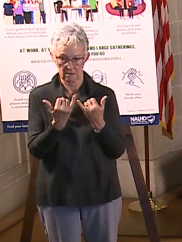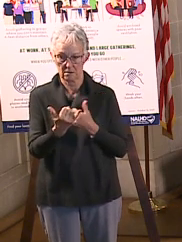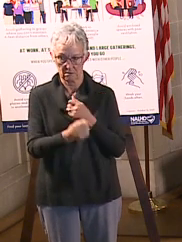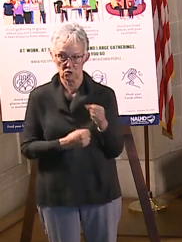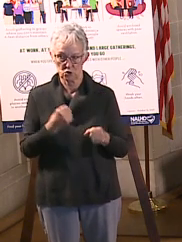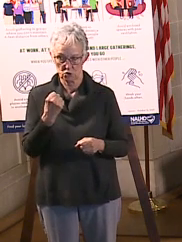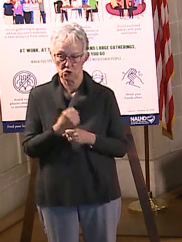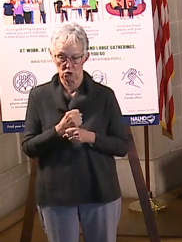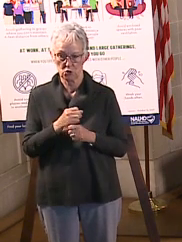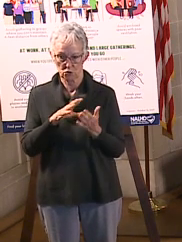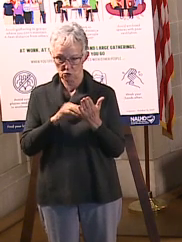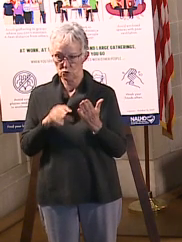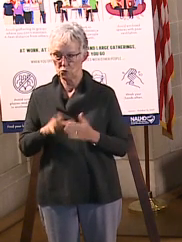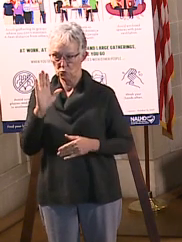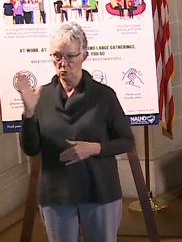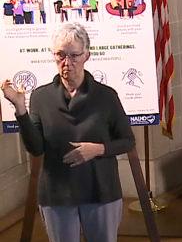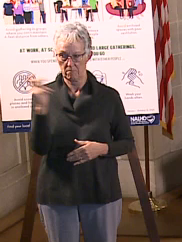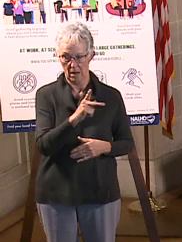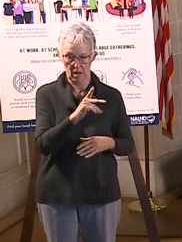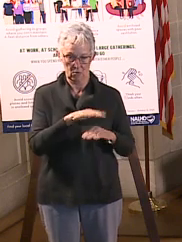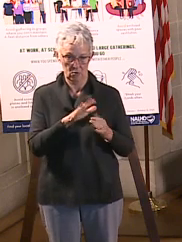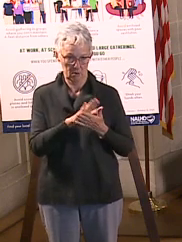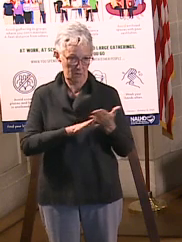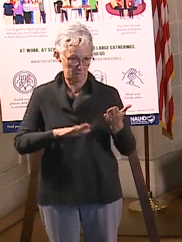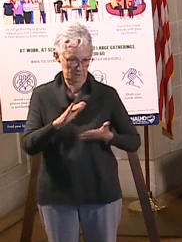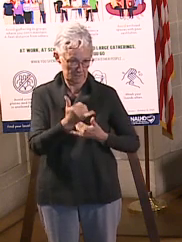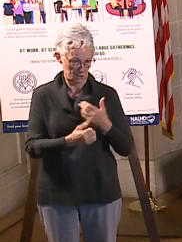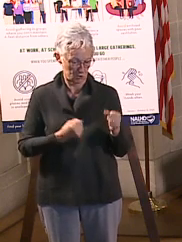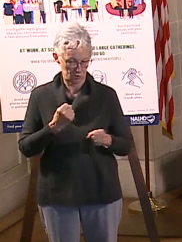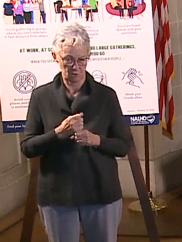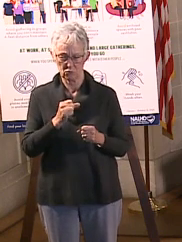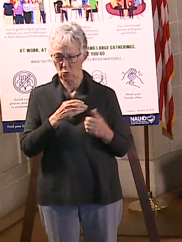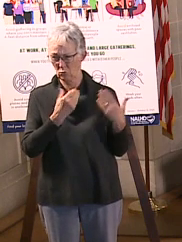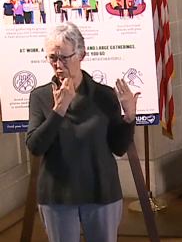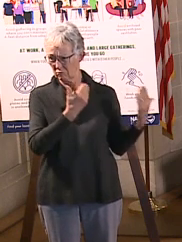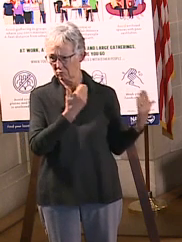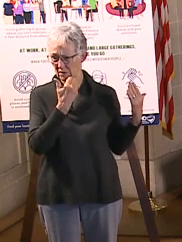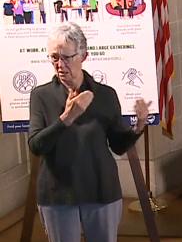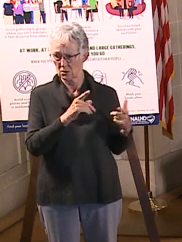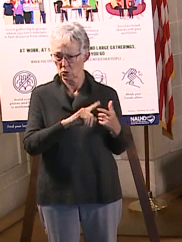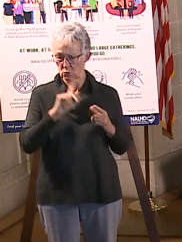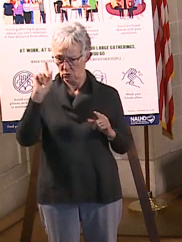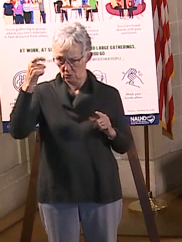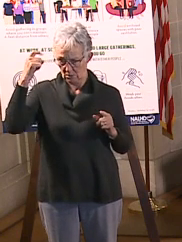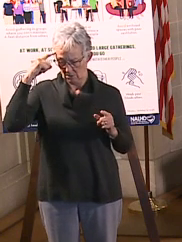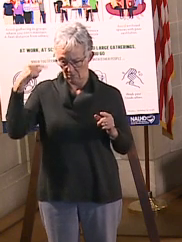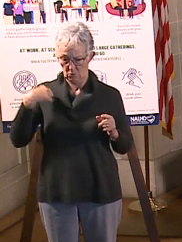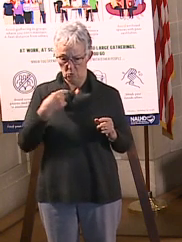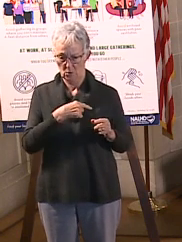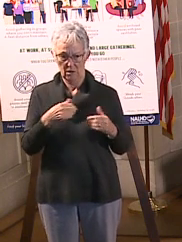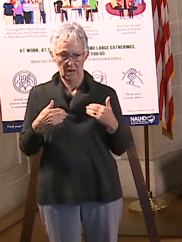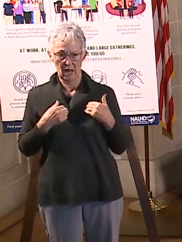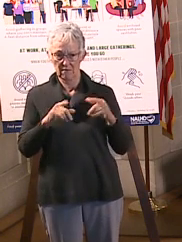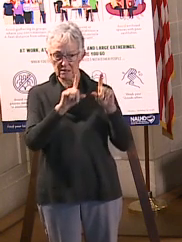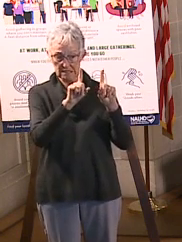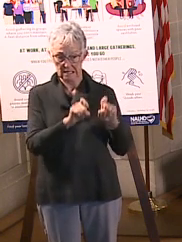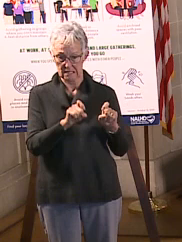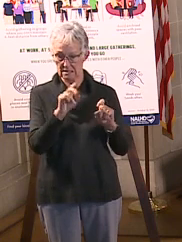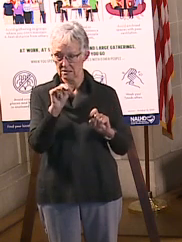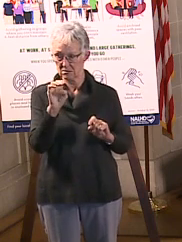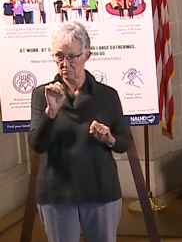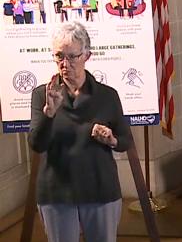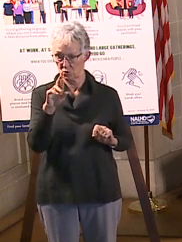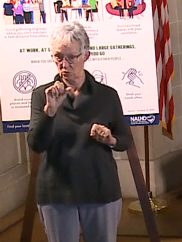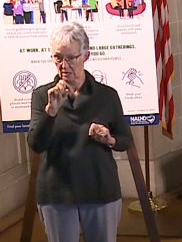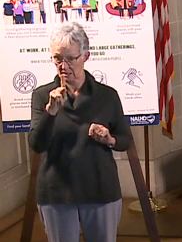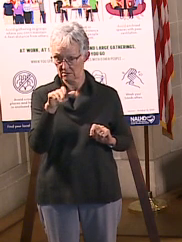students back. Again, I want to thank Governor Ricketts for what he's done in offering Test Nebraska. It's what allowed us to keep our student, faculty, and staff safe as we